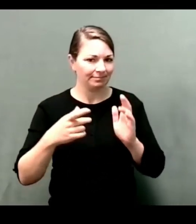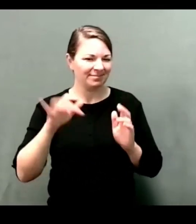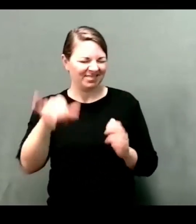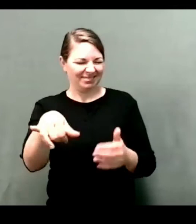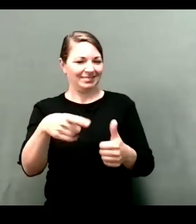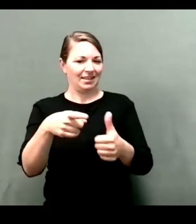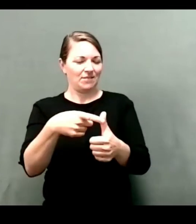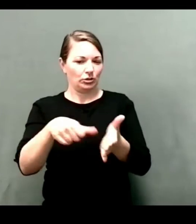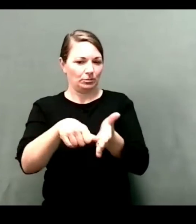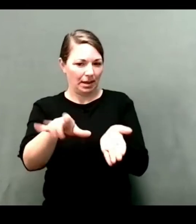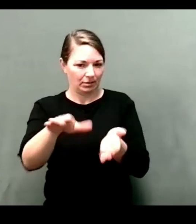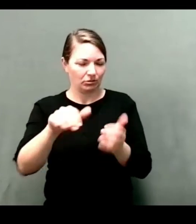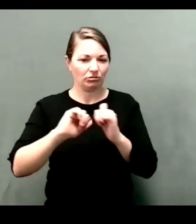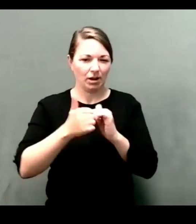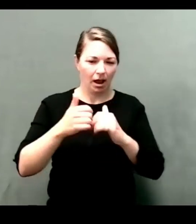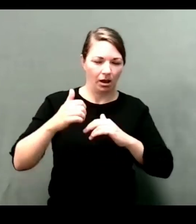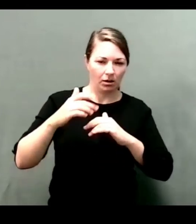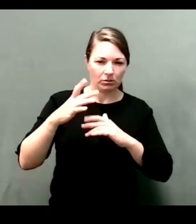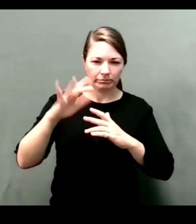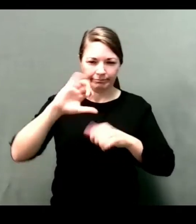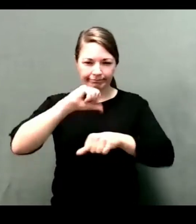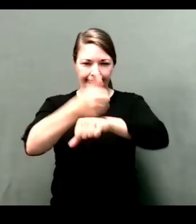we structured our case example.